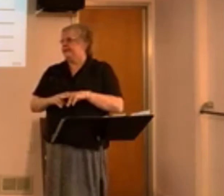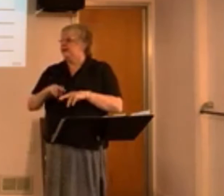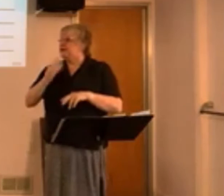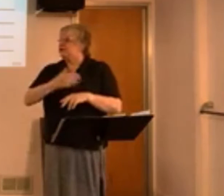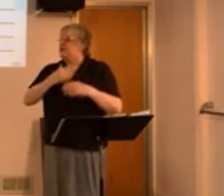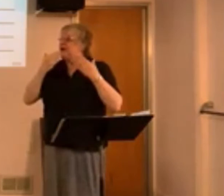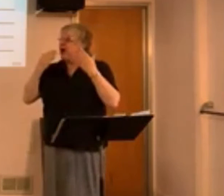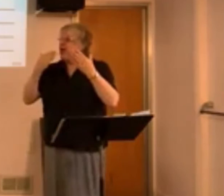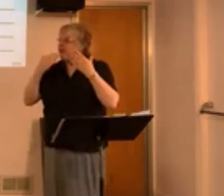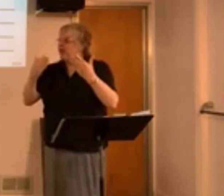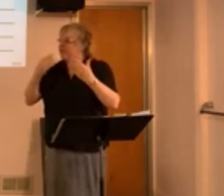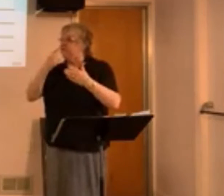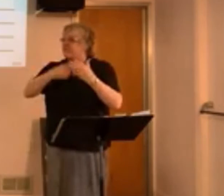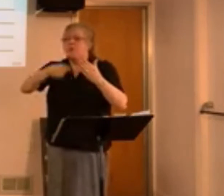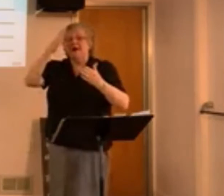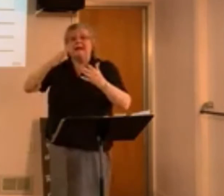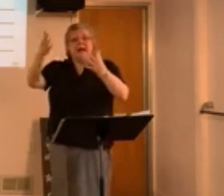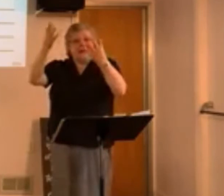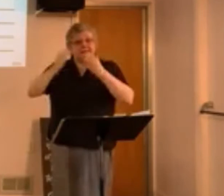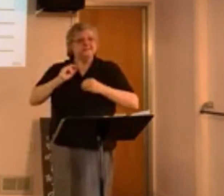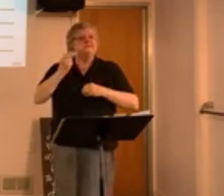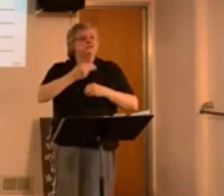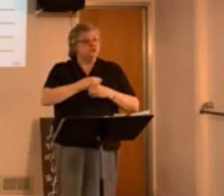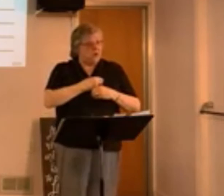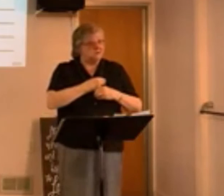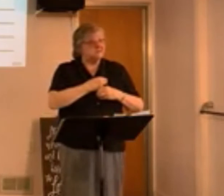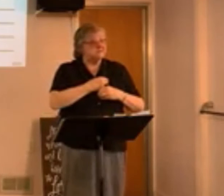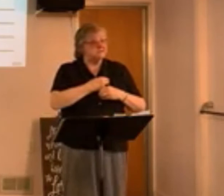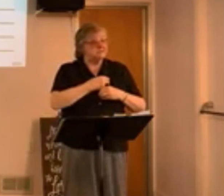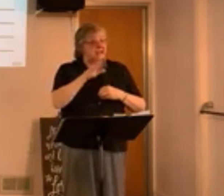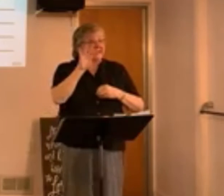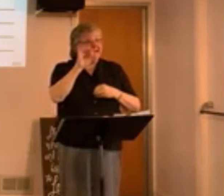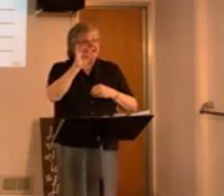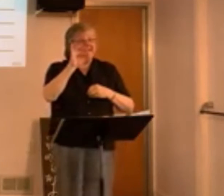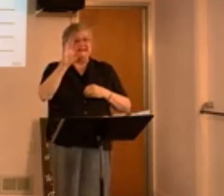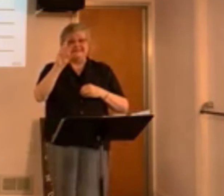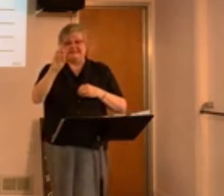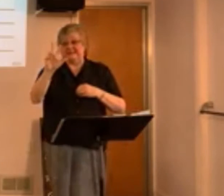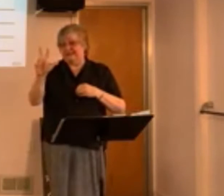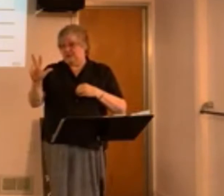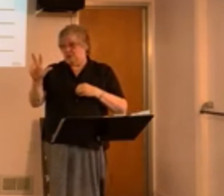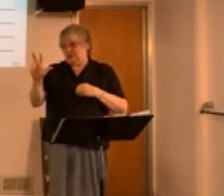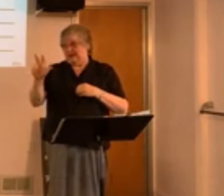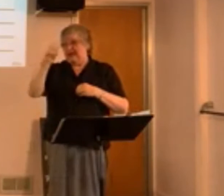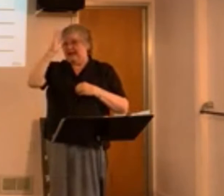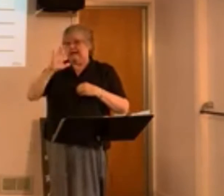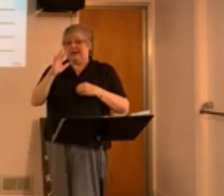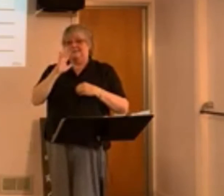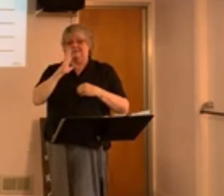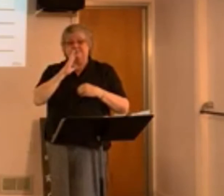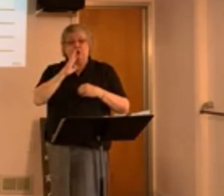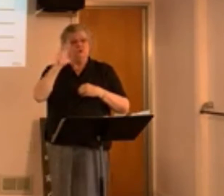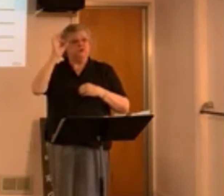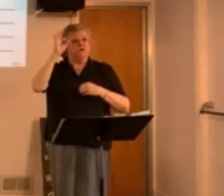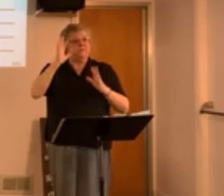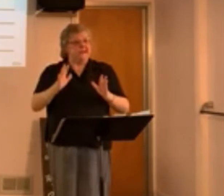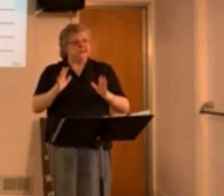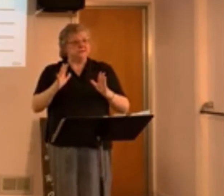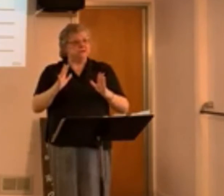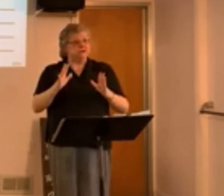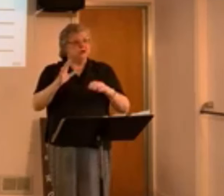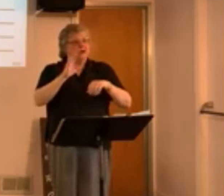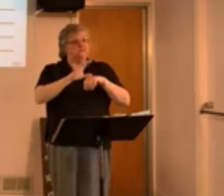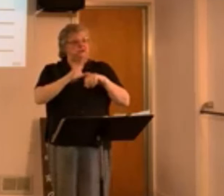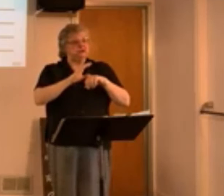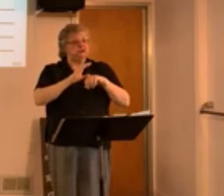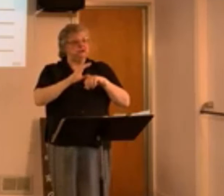thankful for what God has given to us. 1963. God spoke to the pastor of Harvest